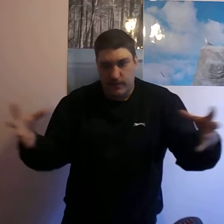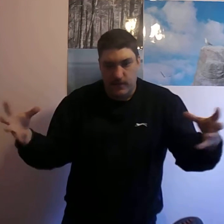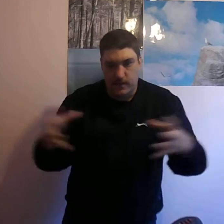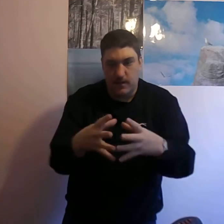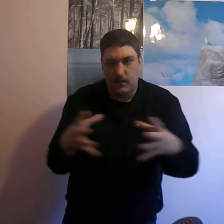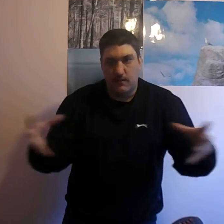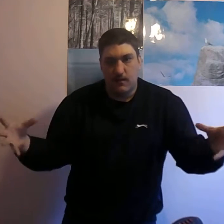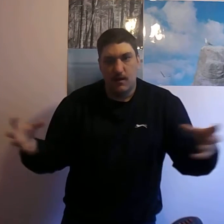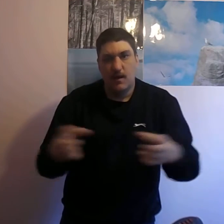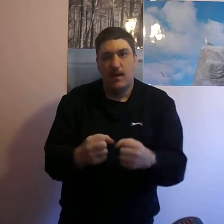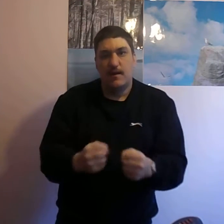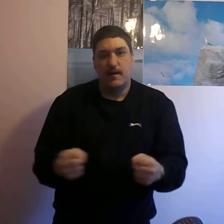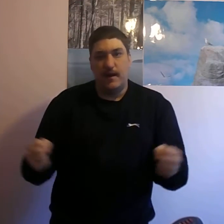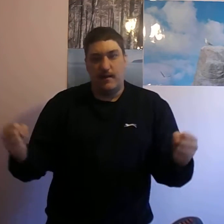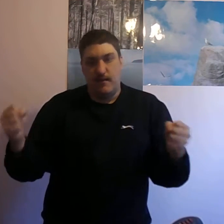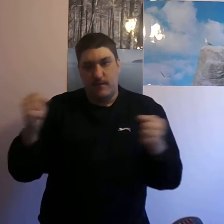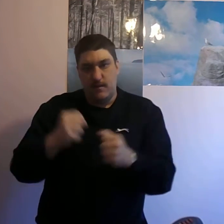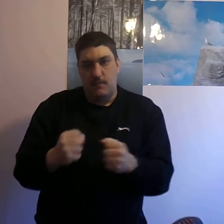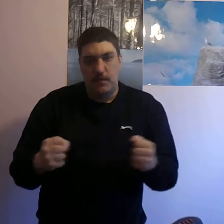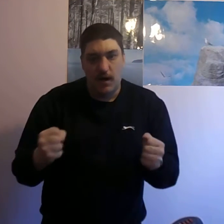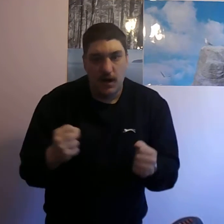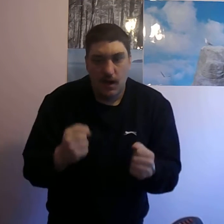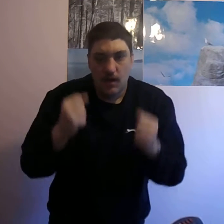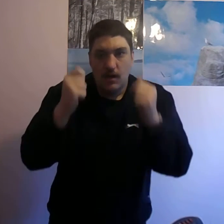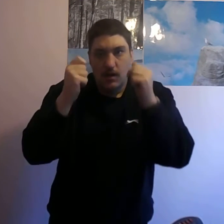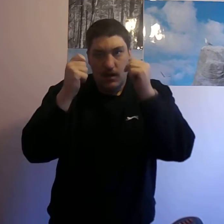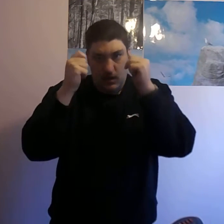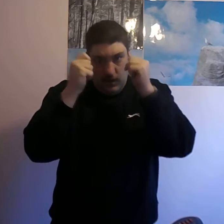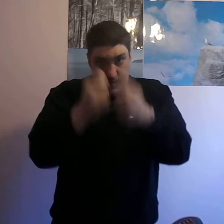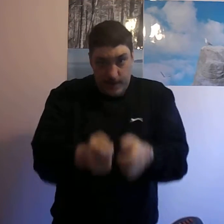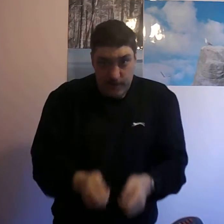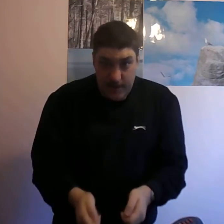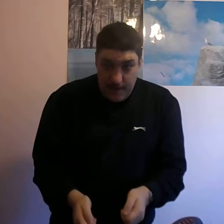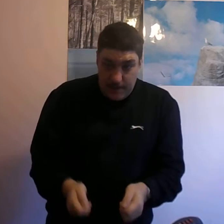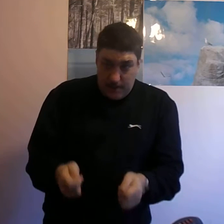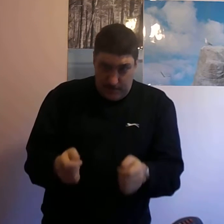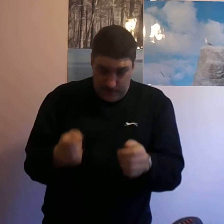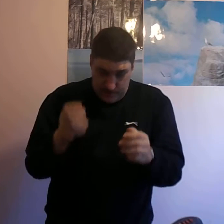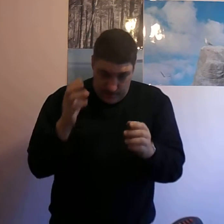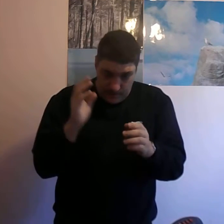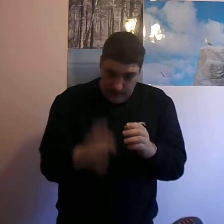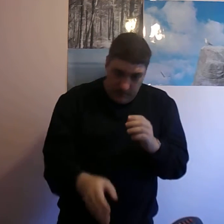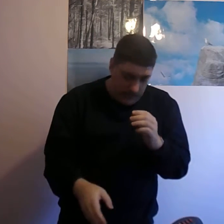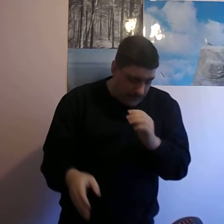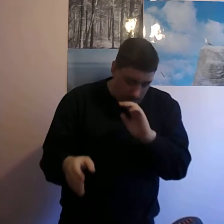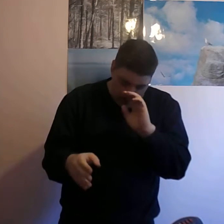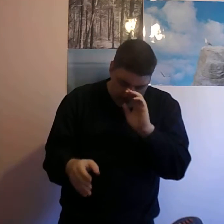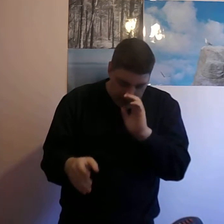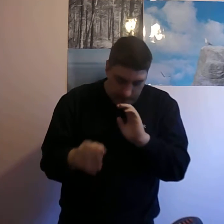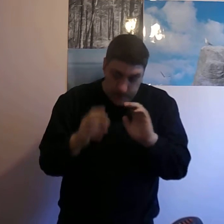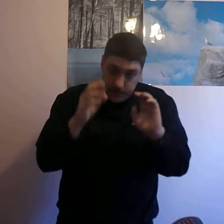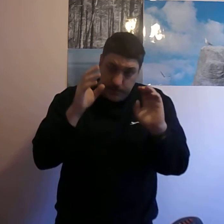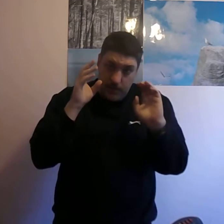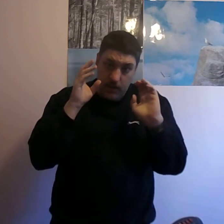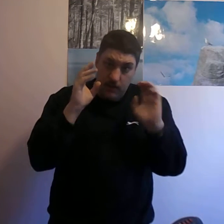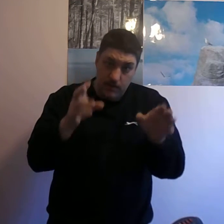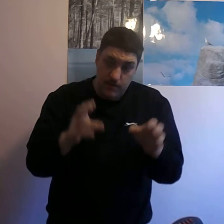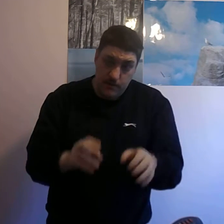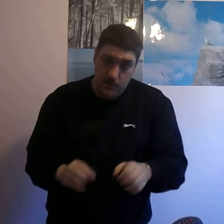this interconnectivity. But as I was saying, and I'm sorry for going off on a tangent, when